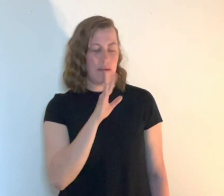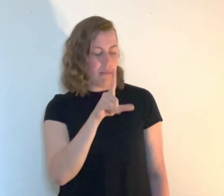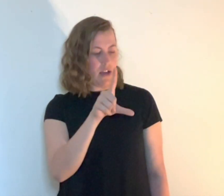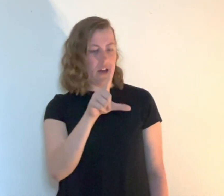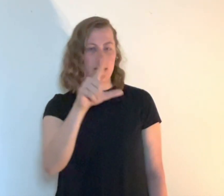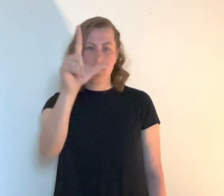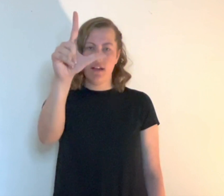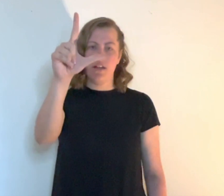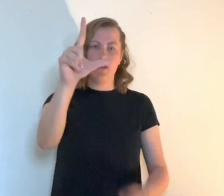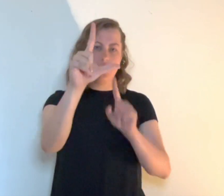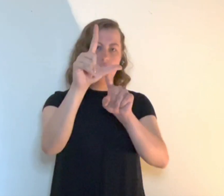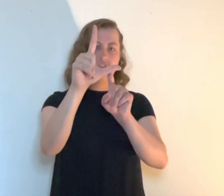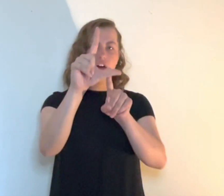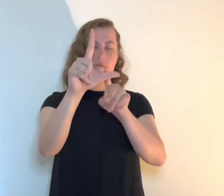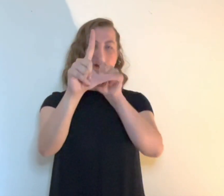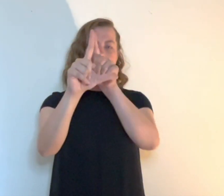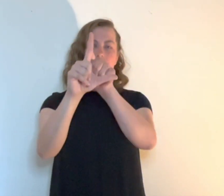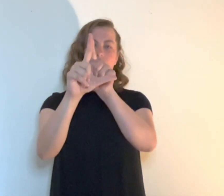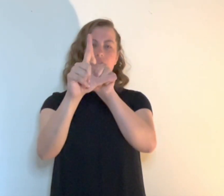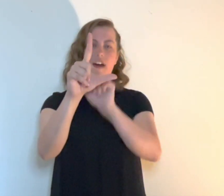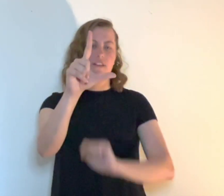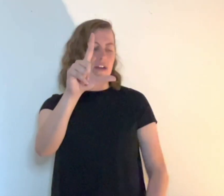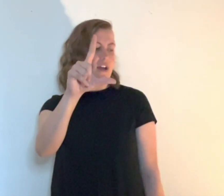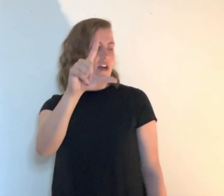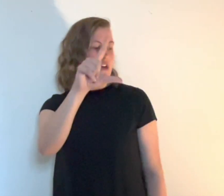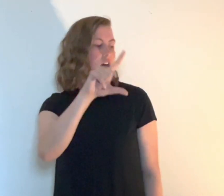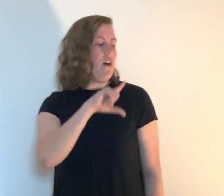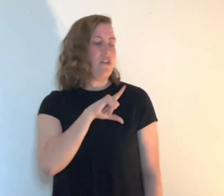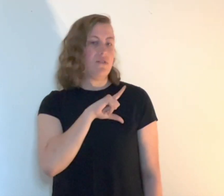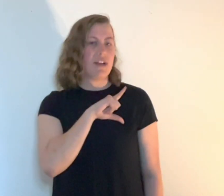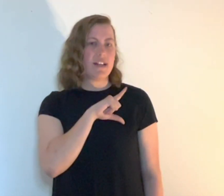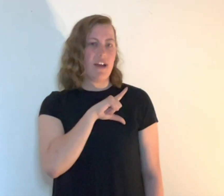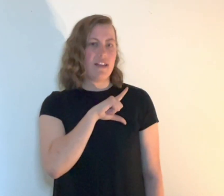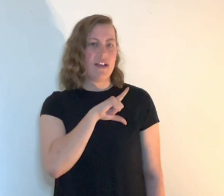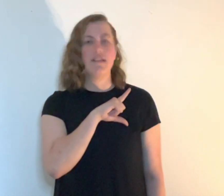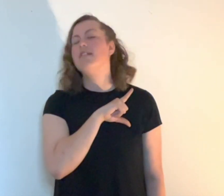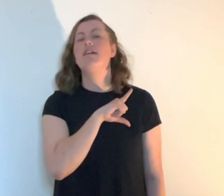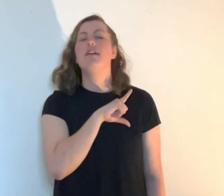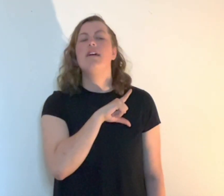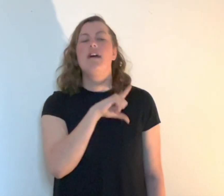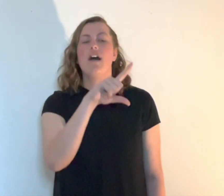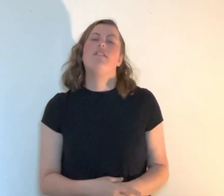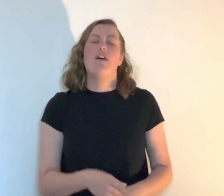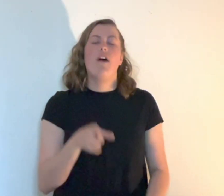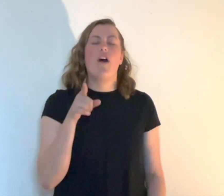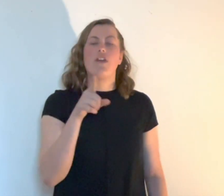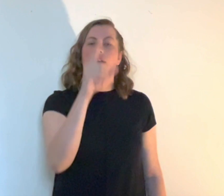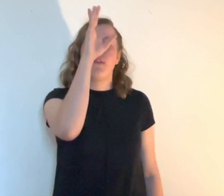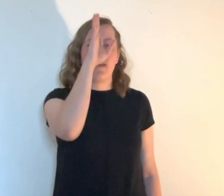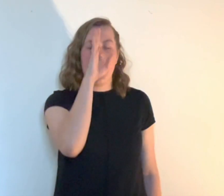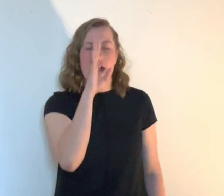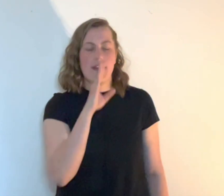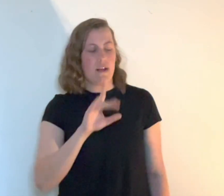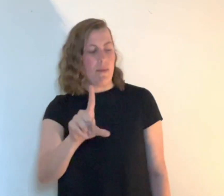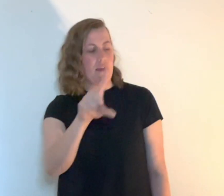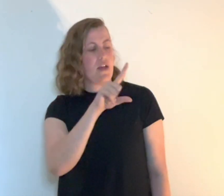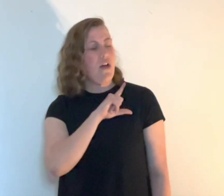Because Using your thumb and your first finger On your chest like this So are you sad? Because